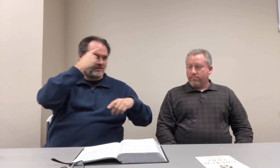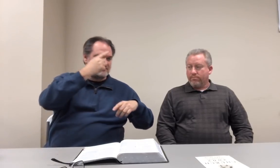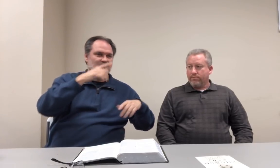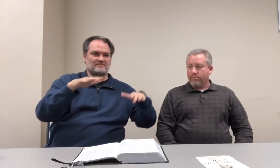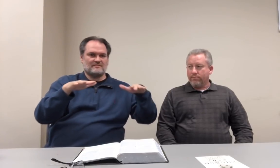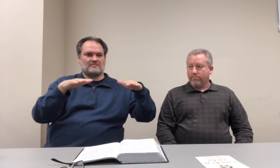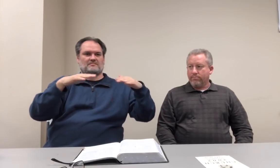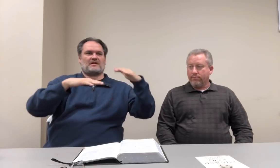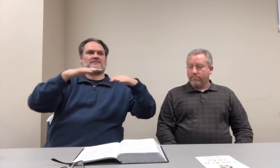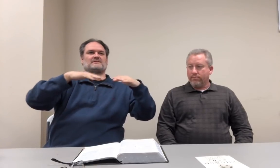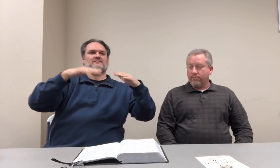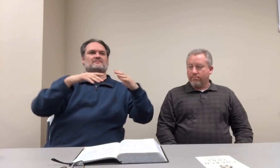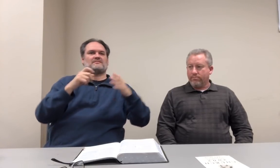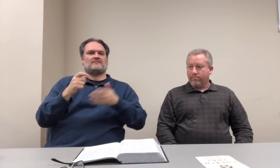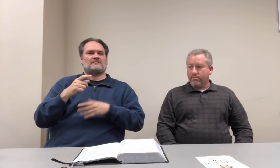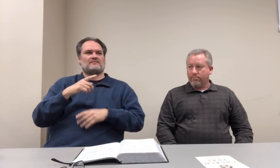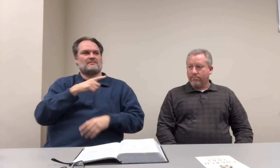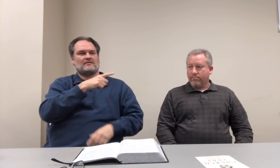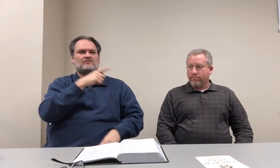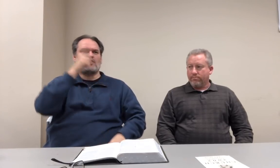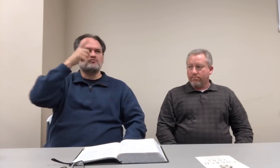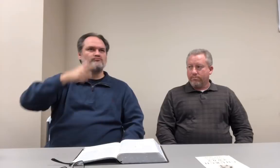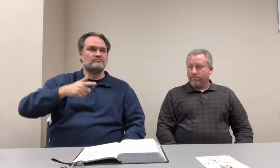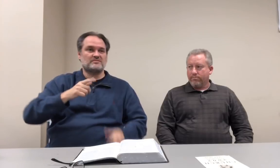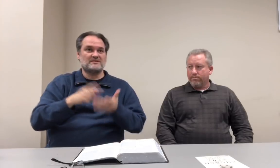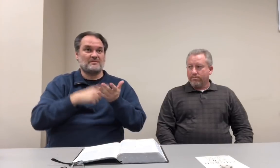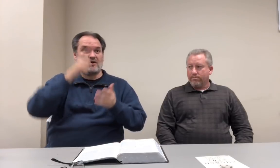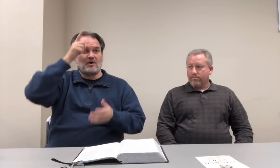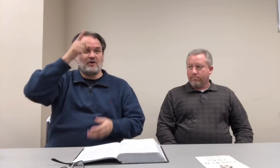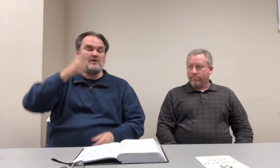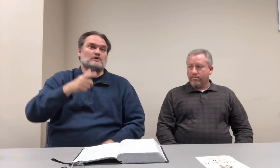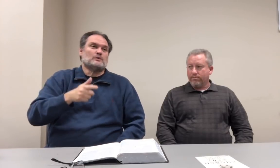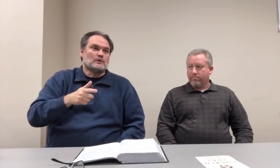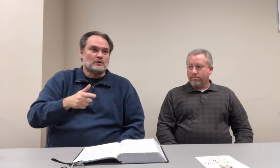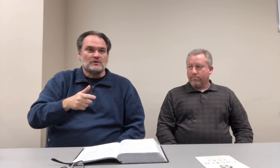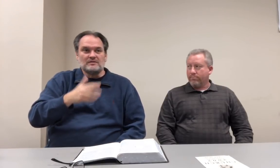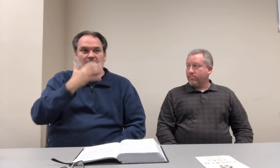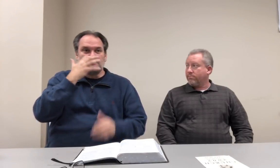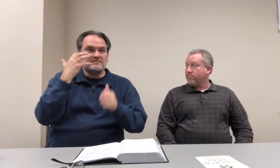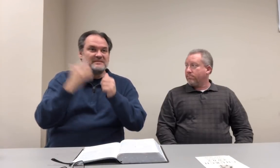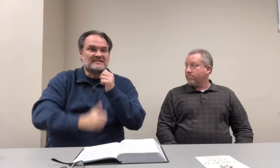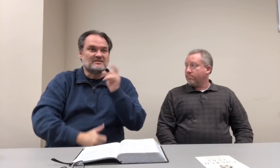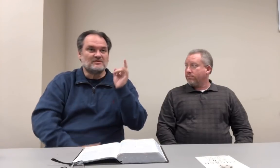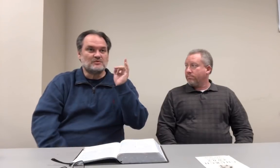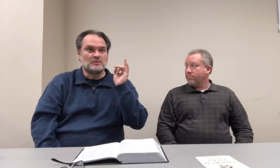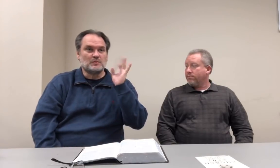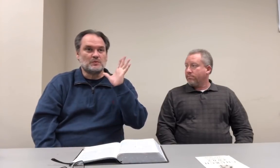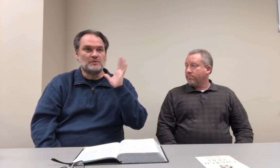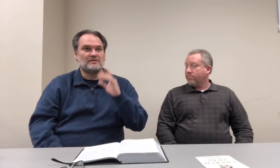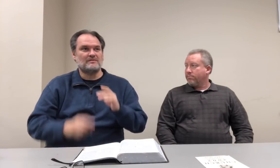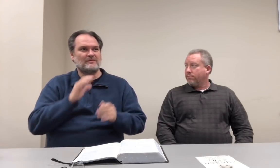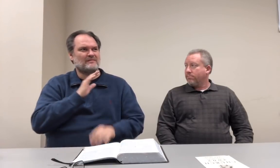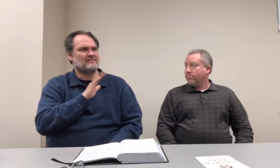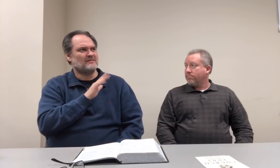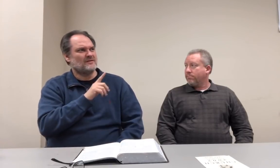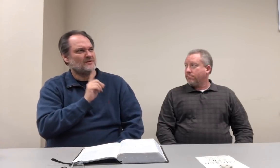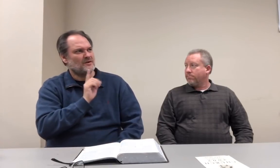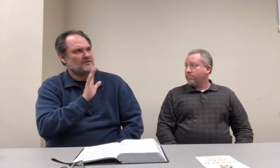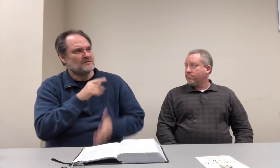when he found out I was Calvinist, chairman of the deacon, this was something he said to me. He was really nice, by the way. They were great. They weren't mad